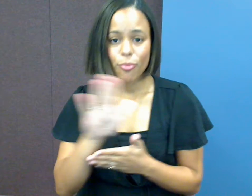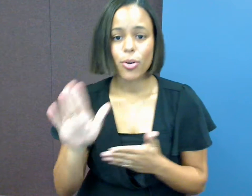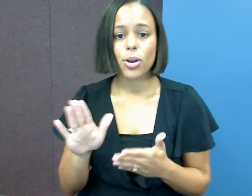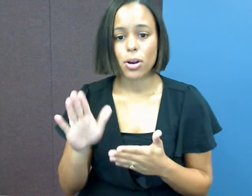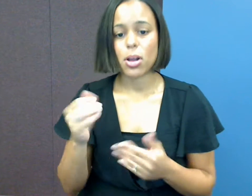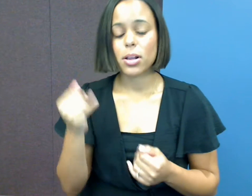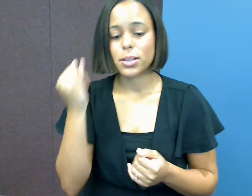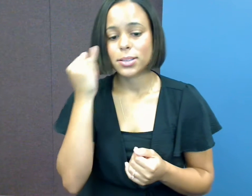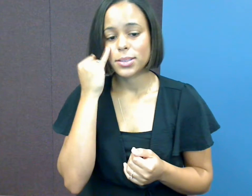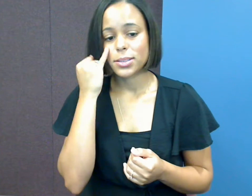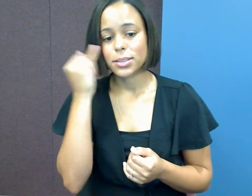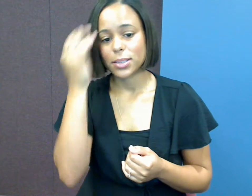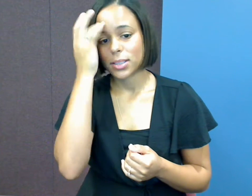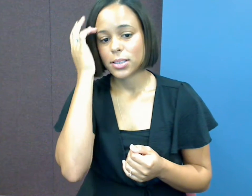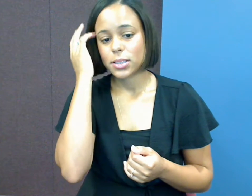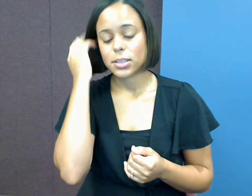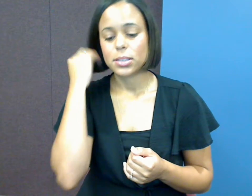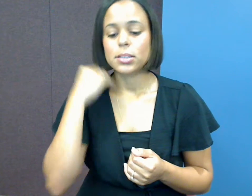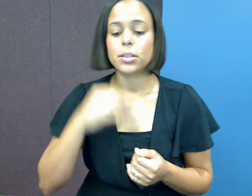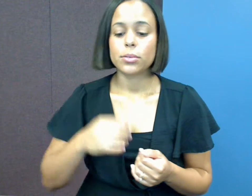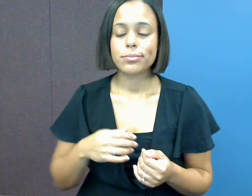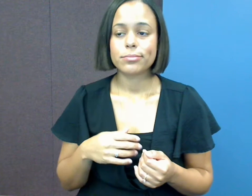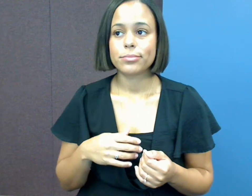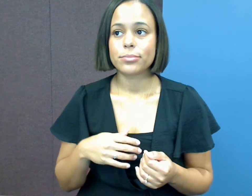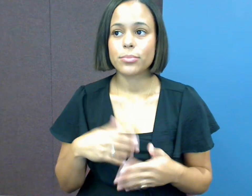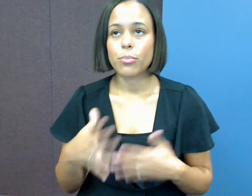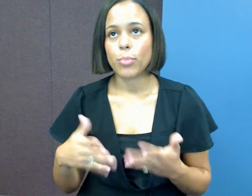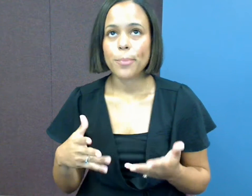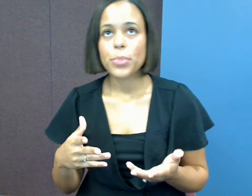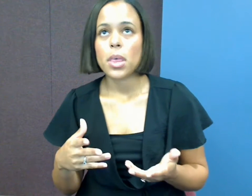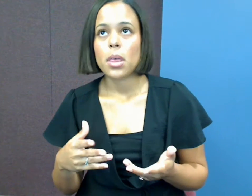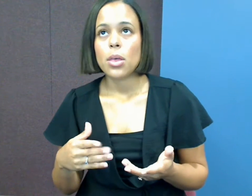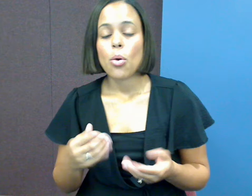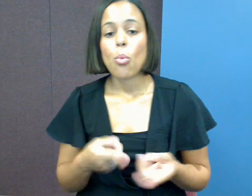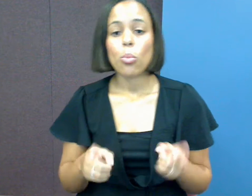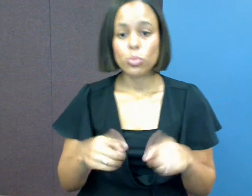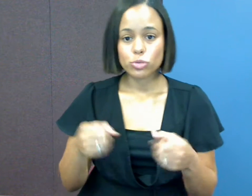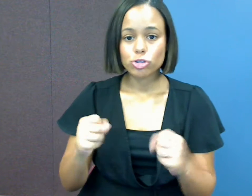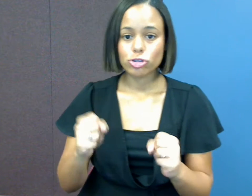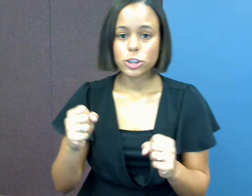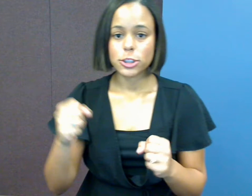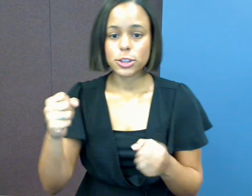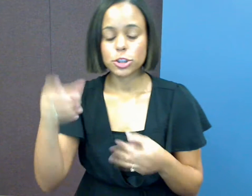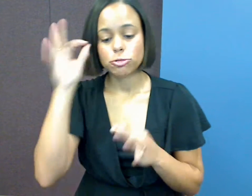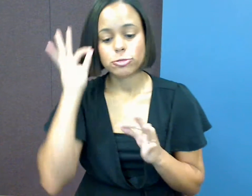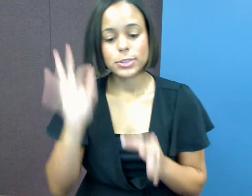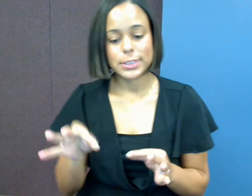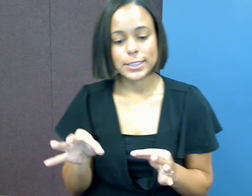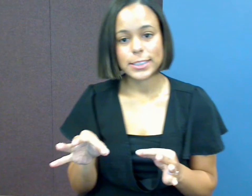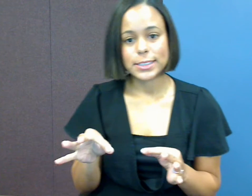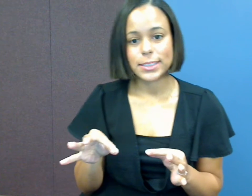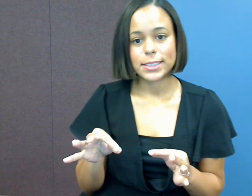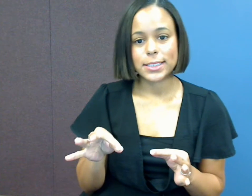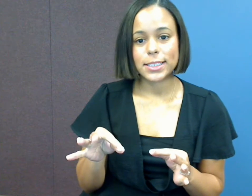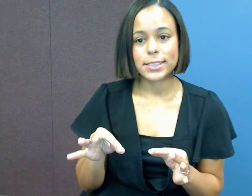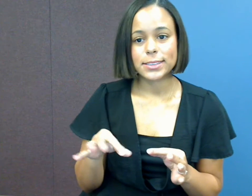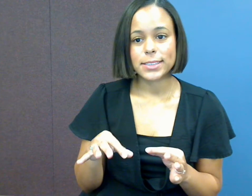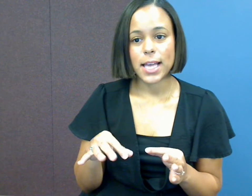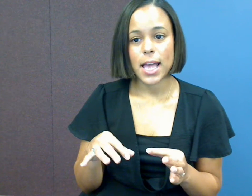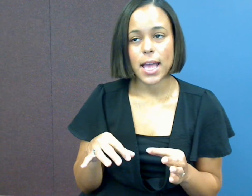to decide and develop a training for FERPA, that was the first question that needed to be answered, which is who is